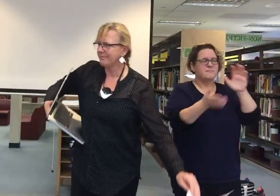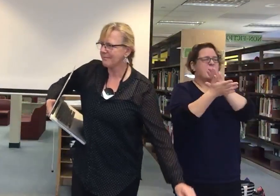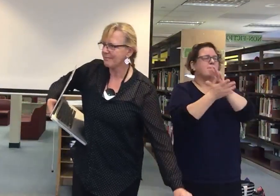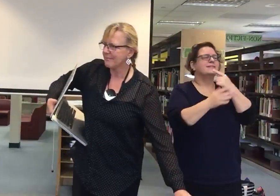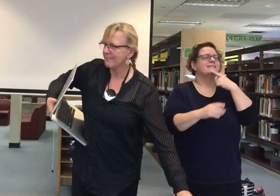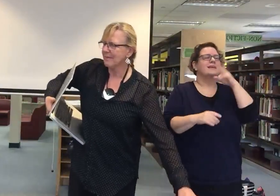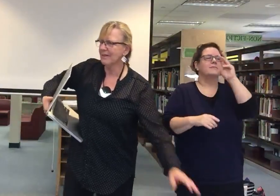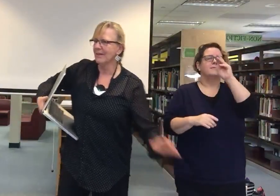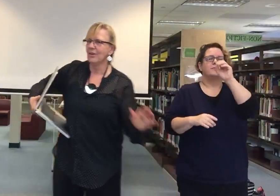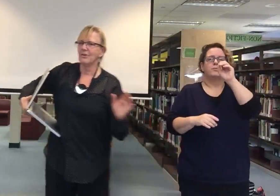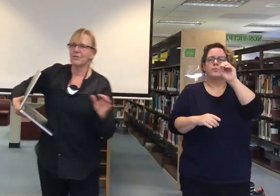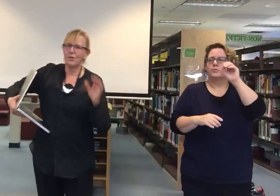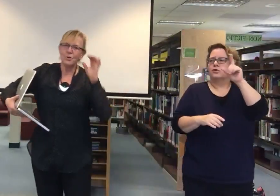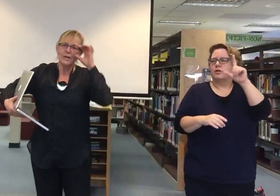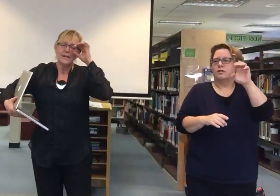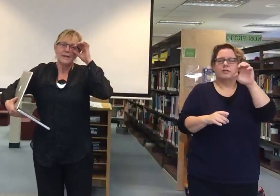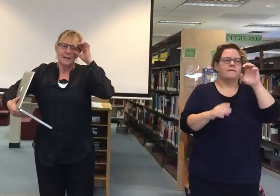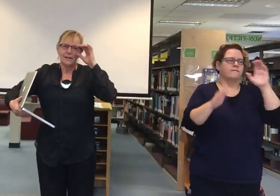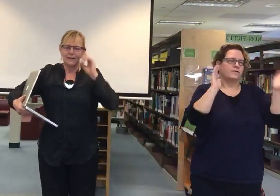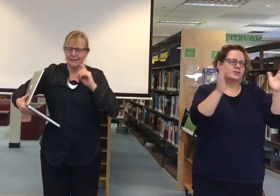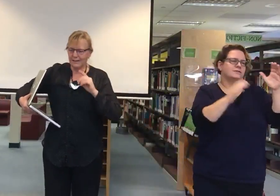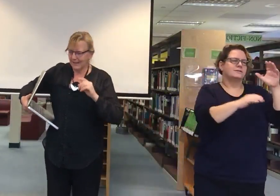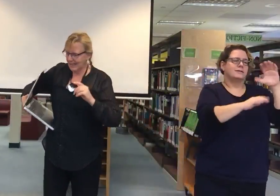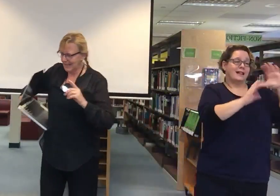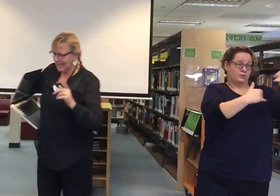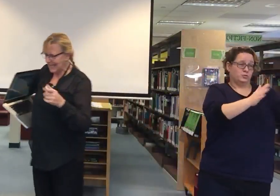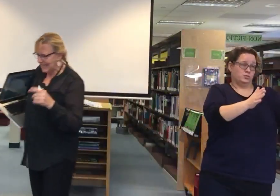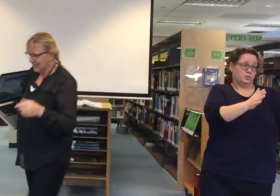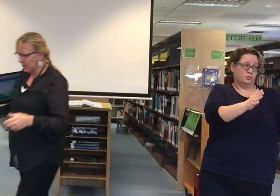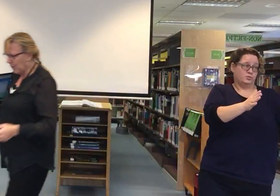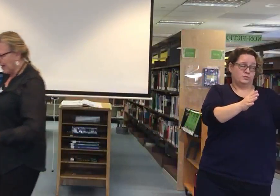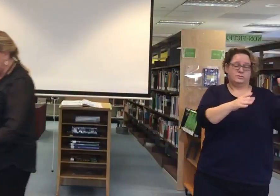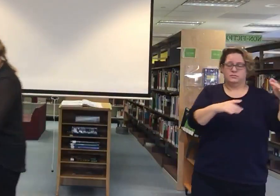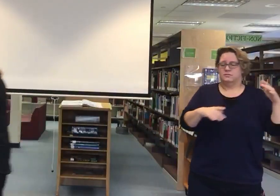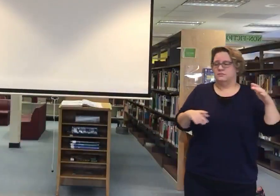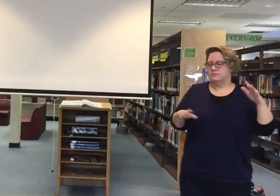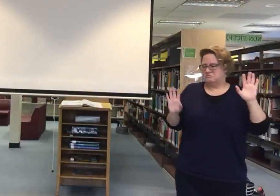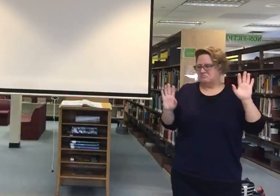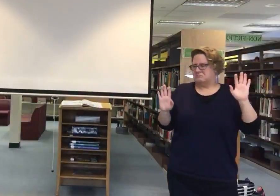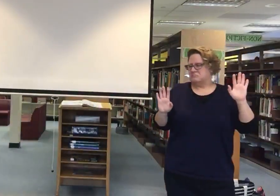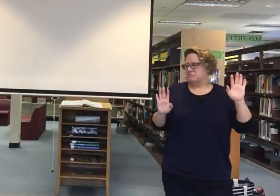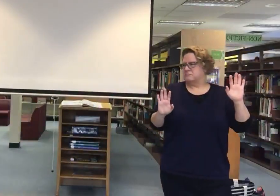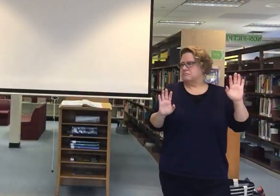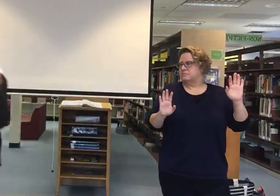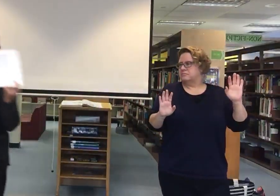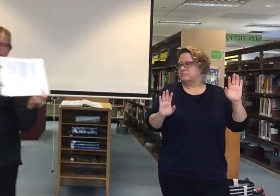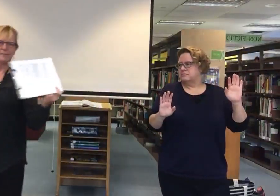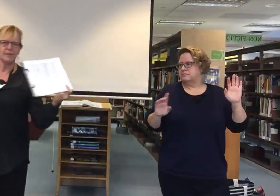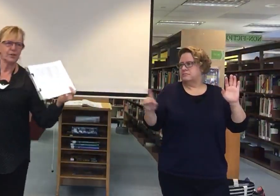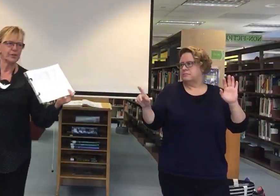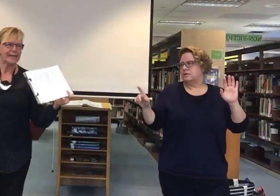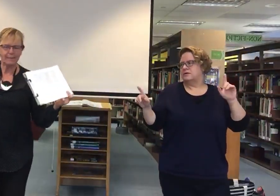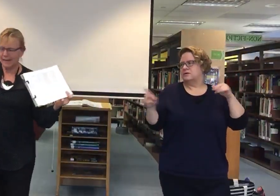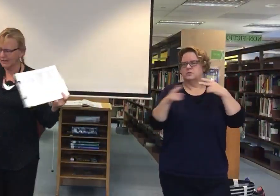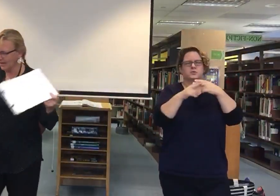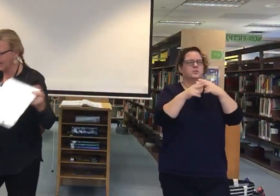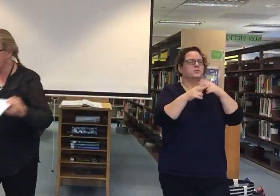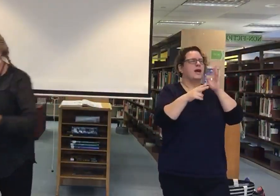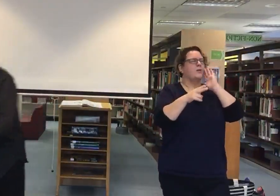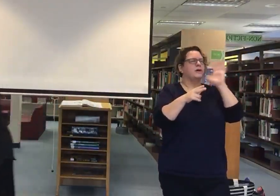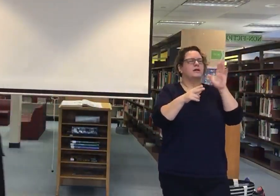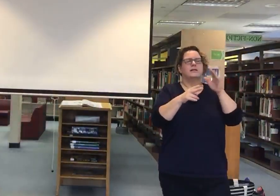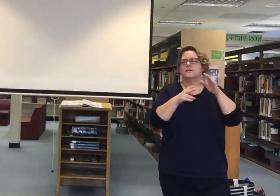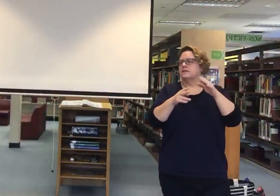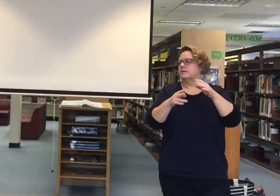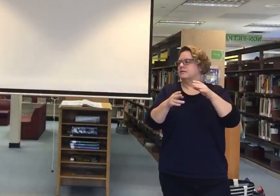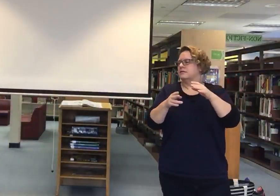Classroom. So in a little while, I'm gonna pass out your emails on